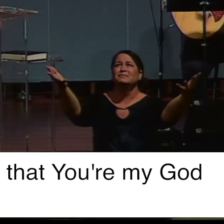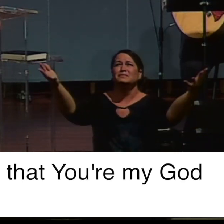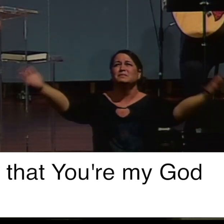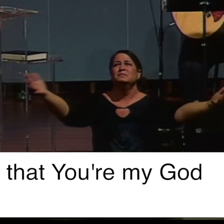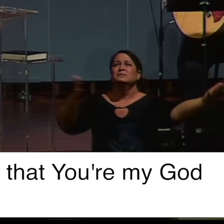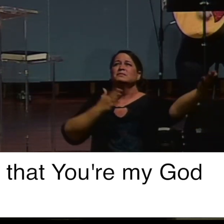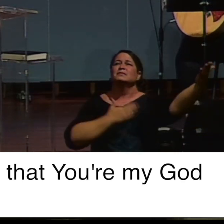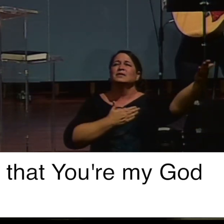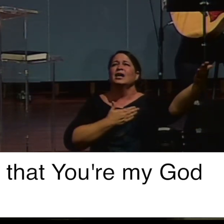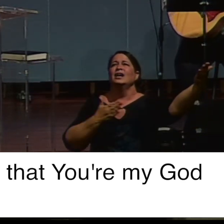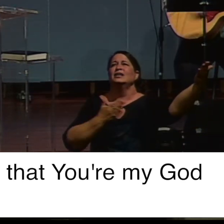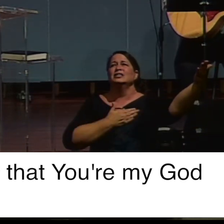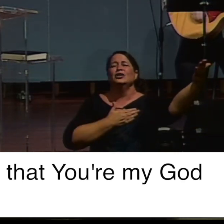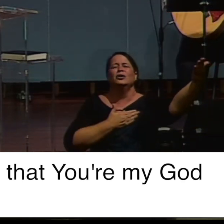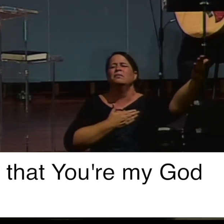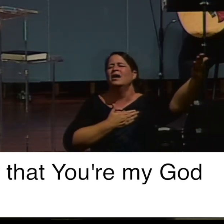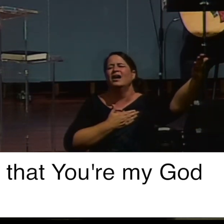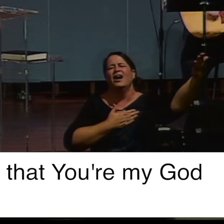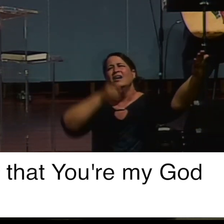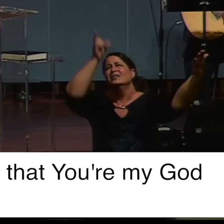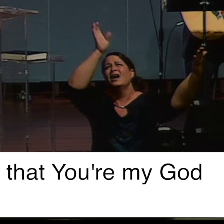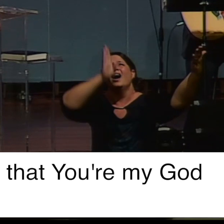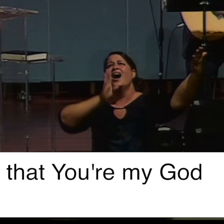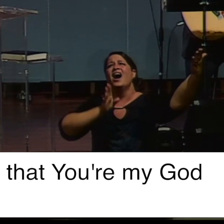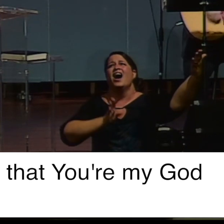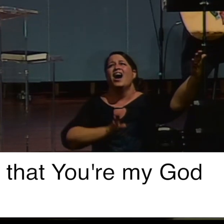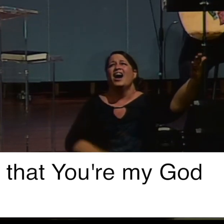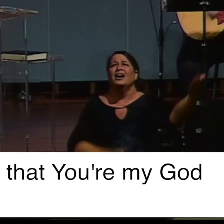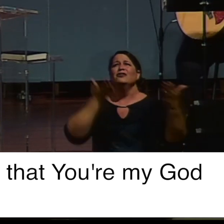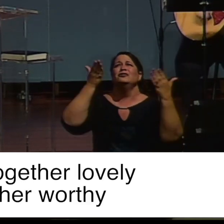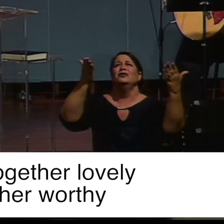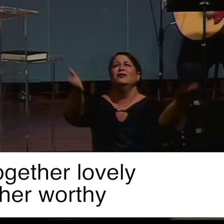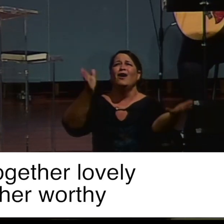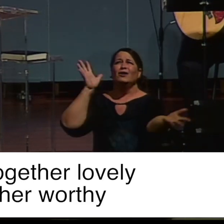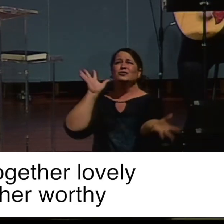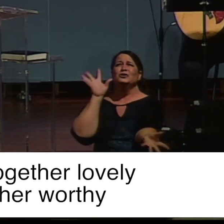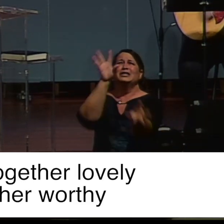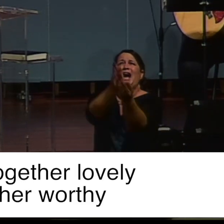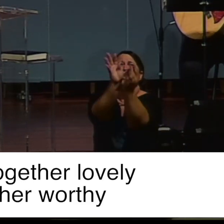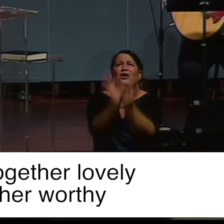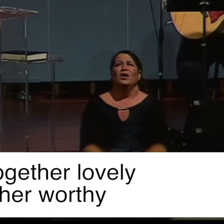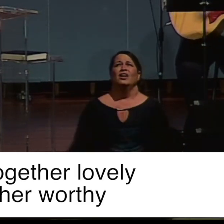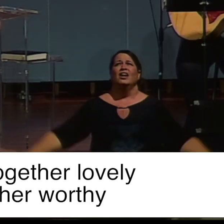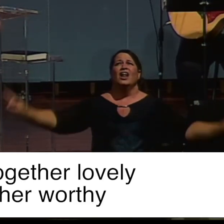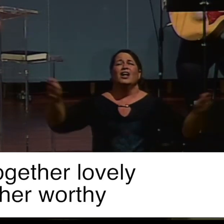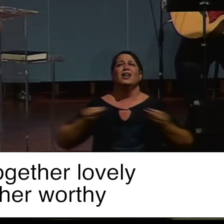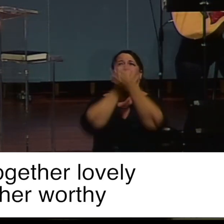am to say that you're my God. You're all together